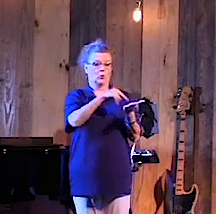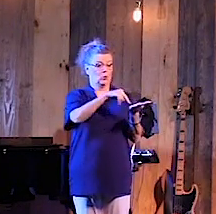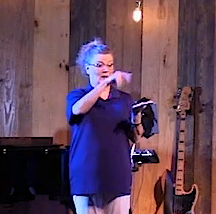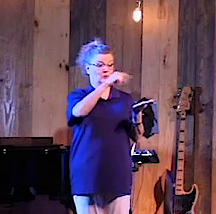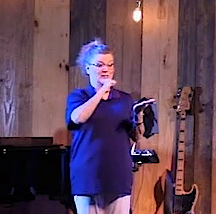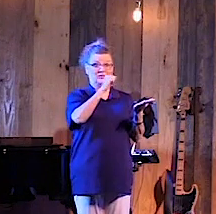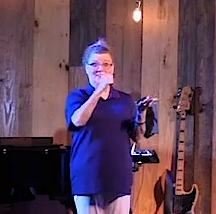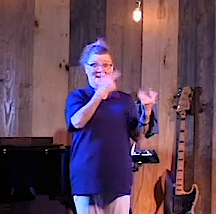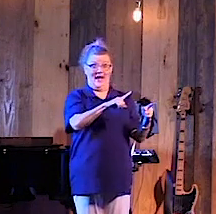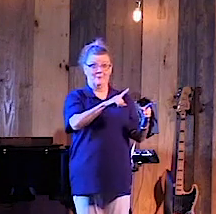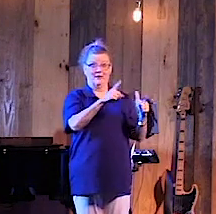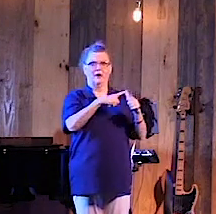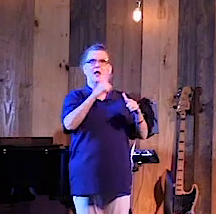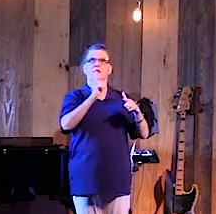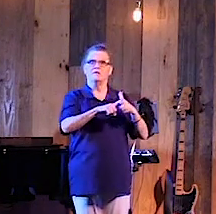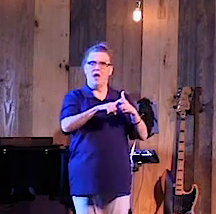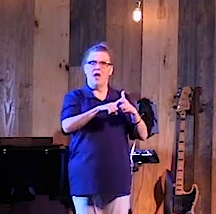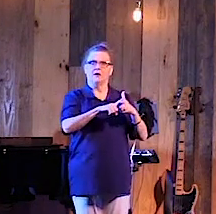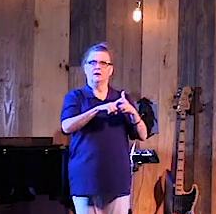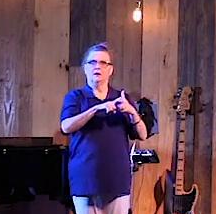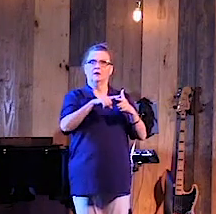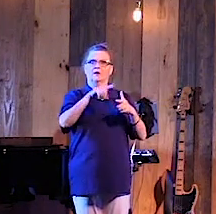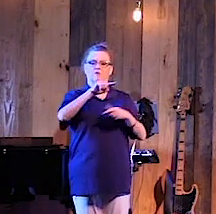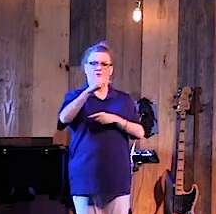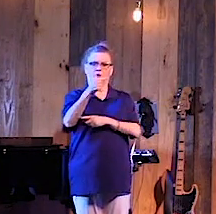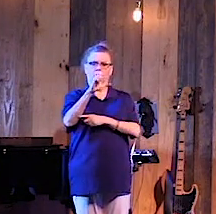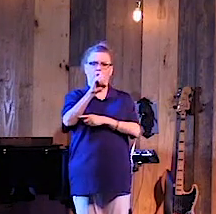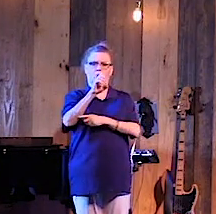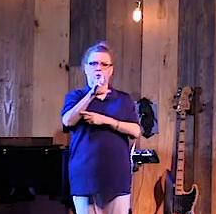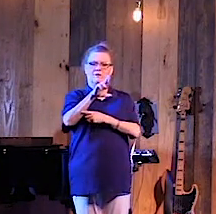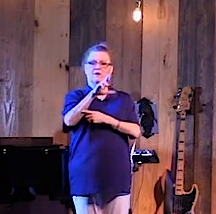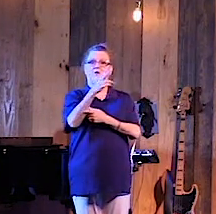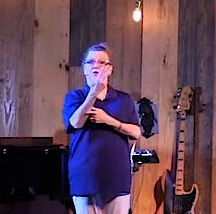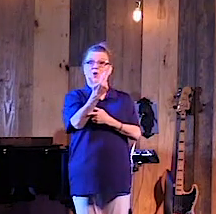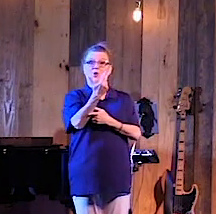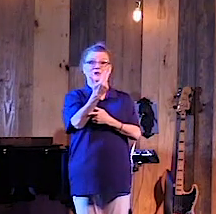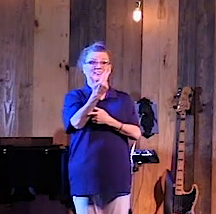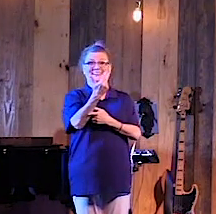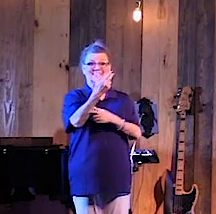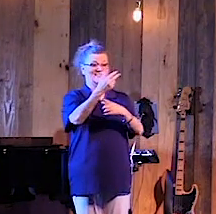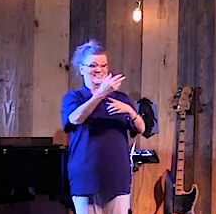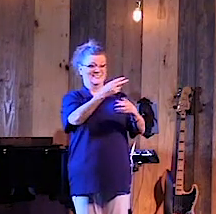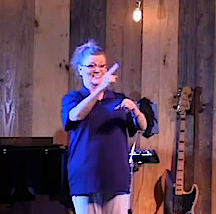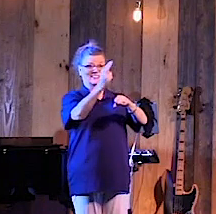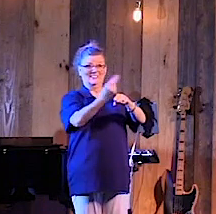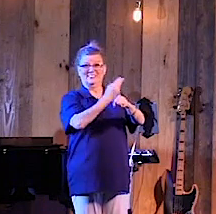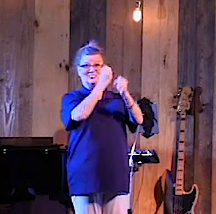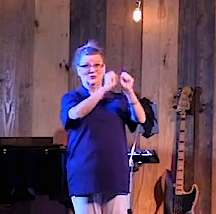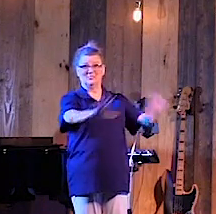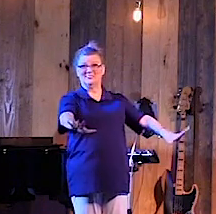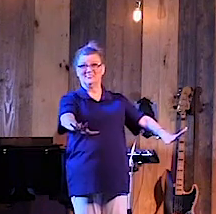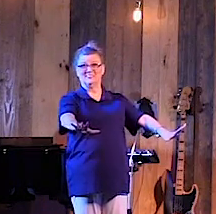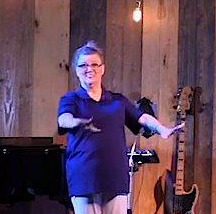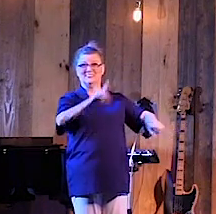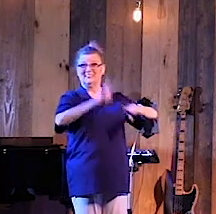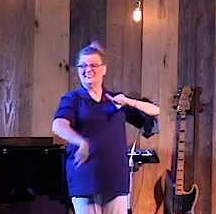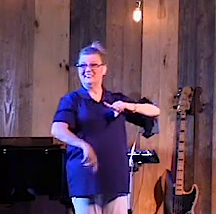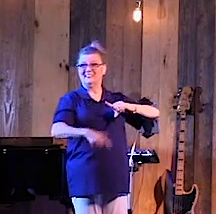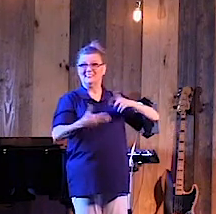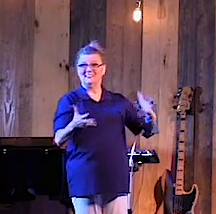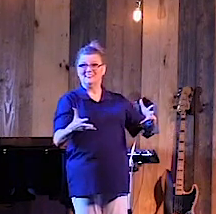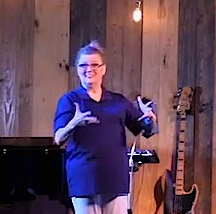happen, then 1 Corinthians 13 and all the teaching about love is simply useless. So if you don't believe